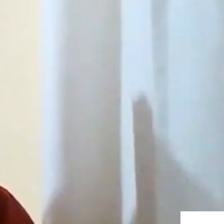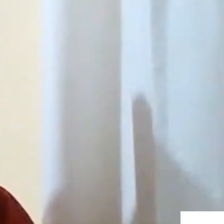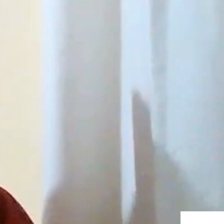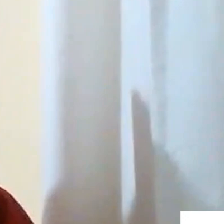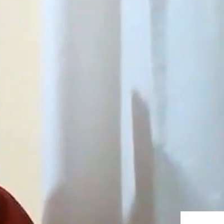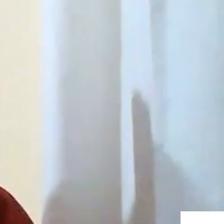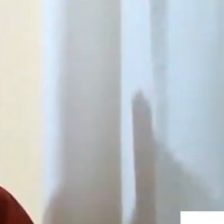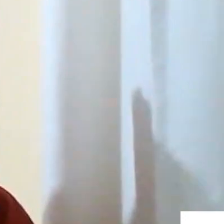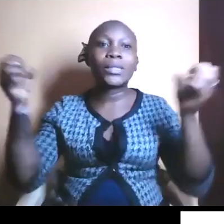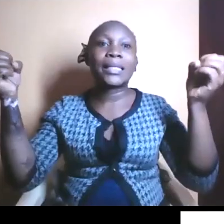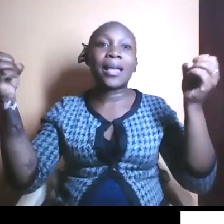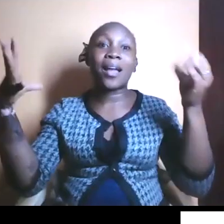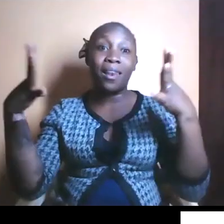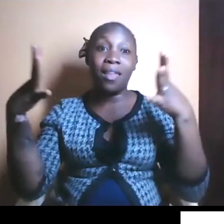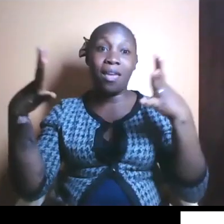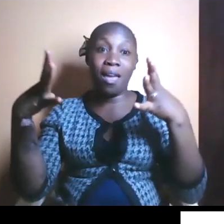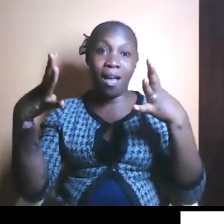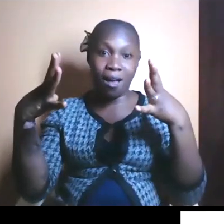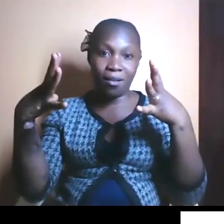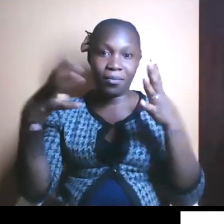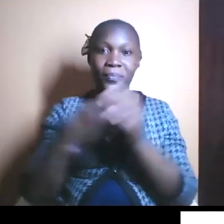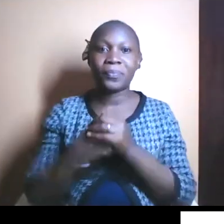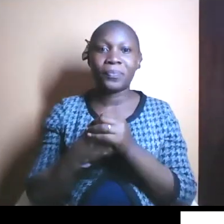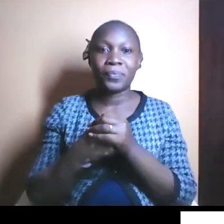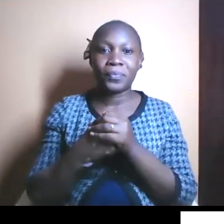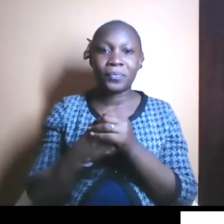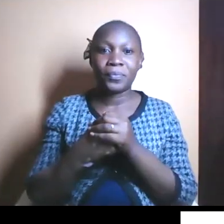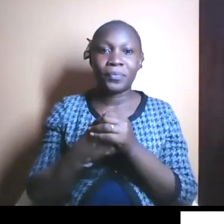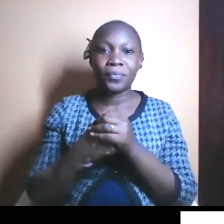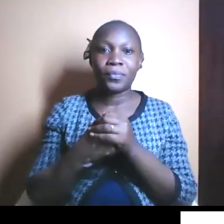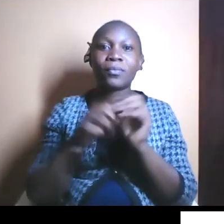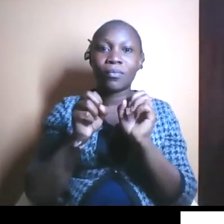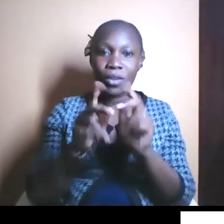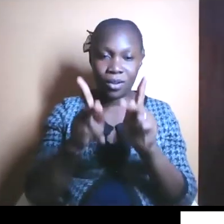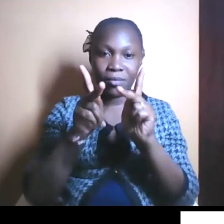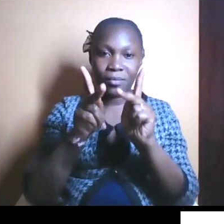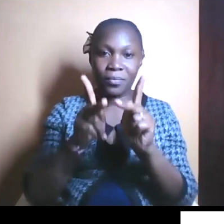be seen. There you go. All right.